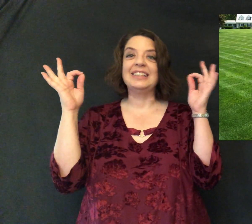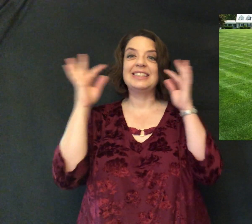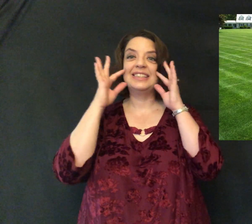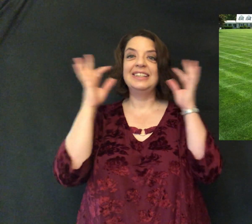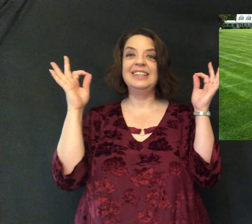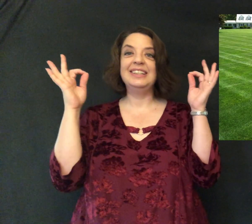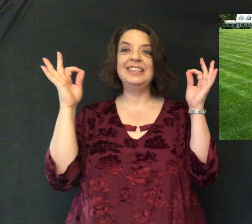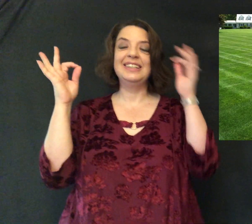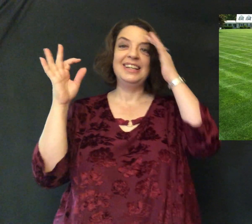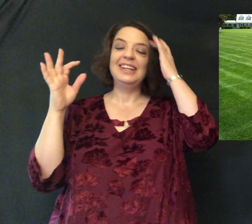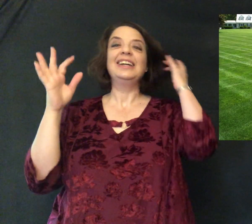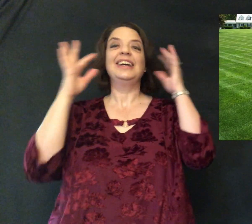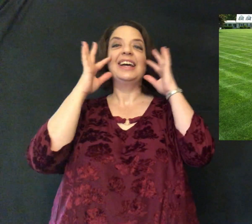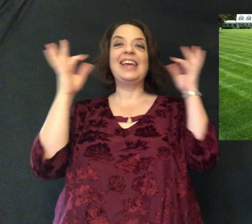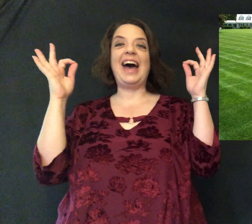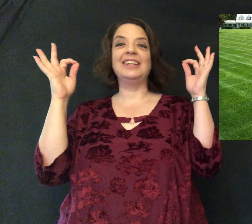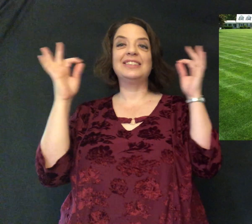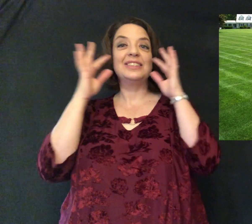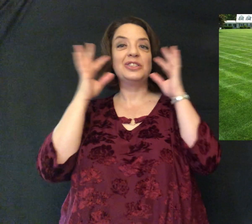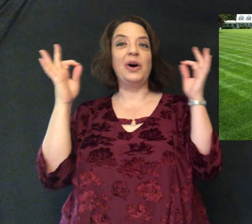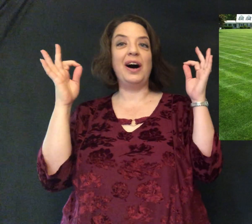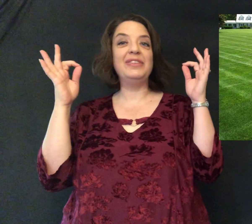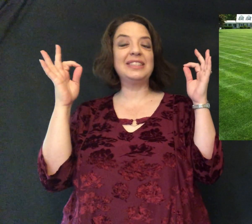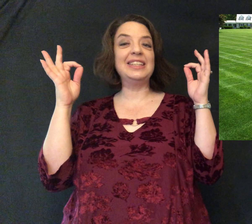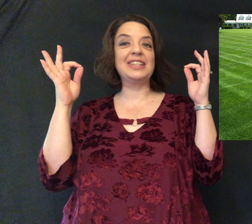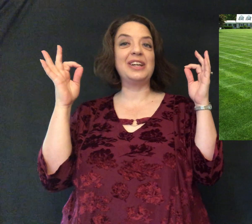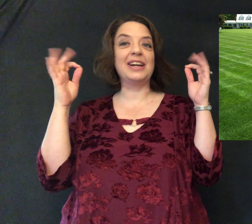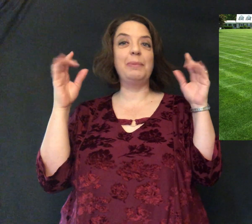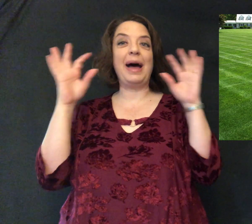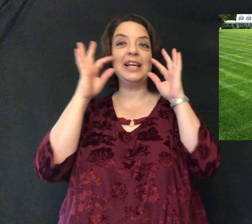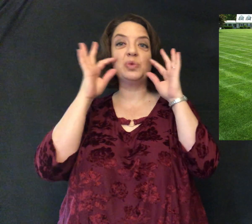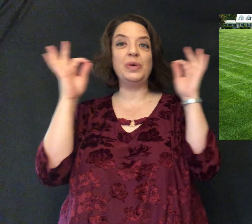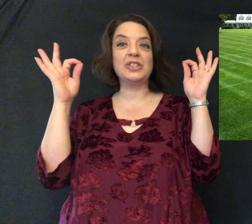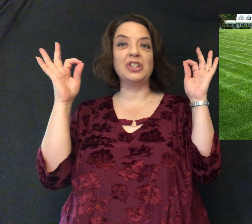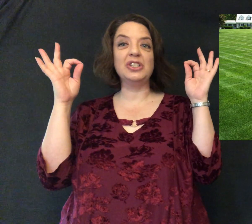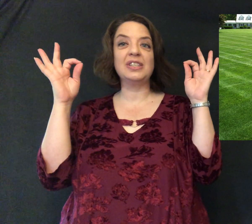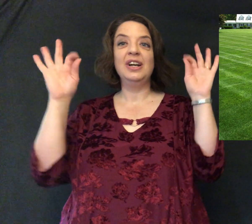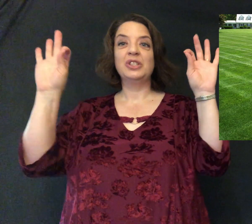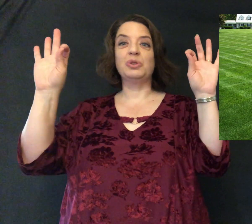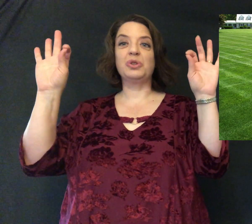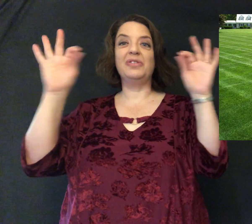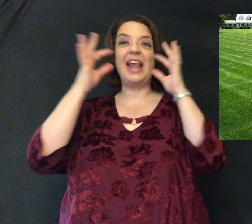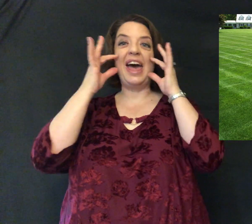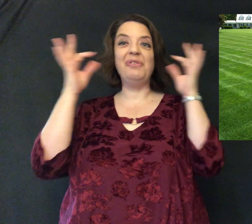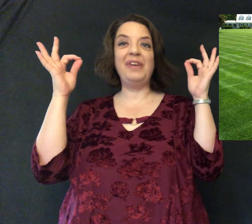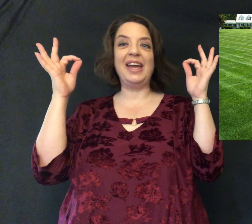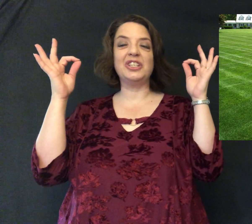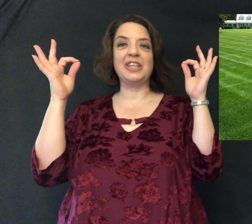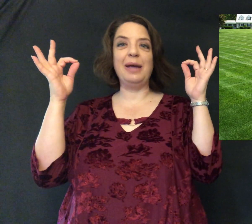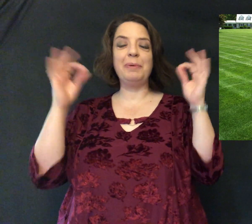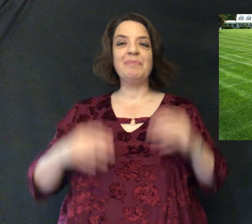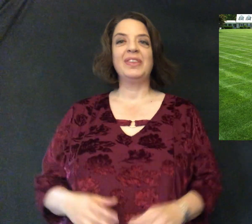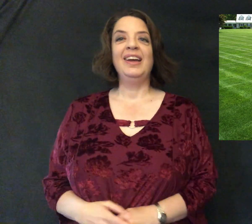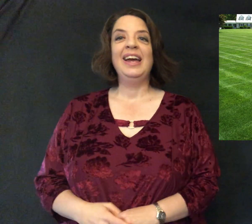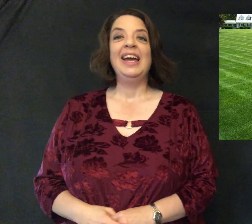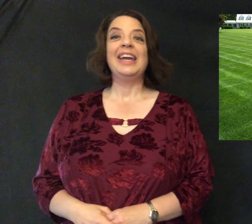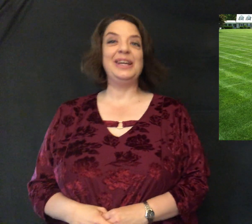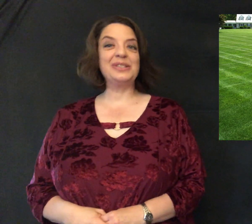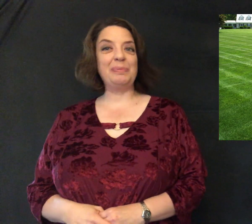cats. Cats. So obviously that's talking about his whiskers. So sort of an F hand shape. Here's a painting